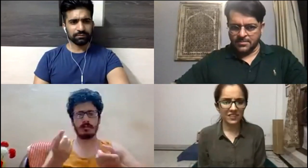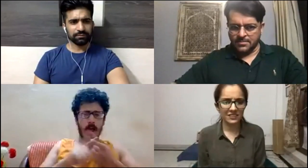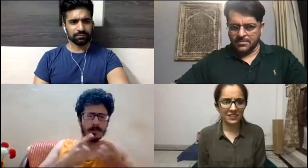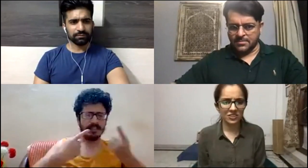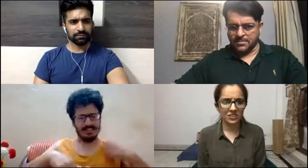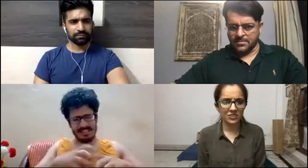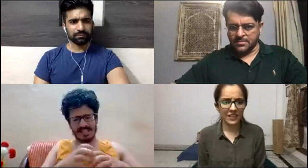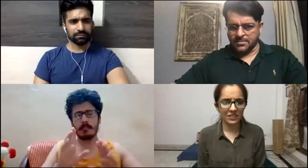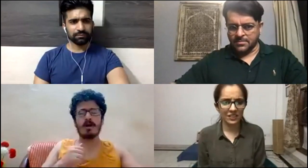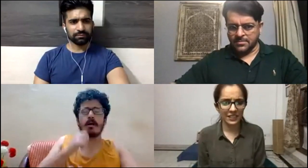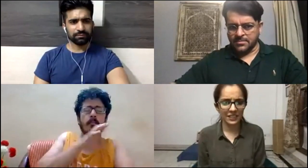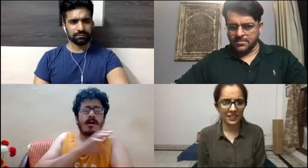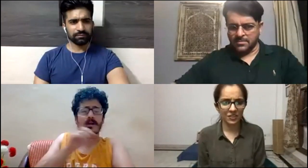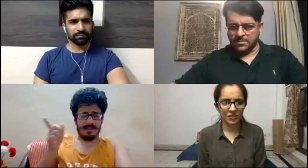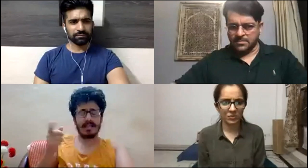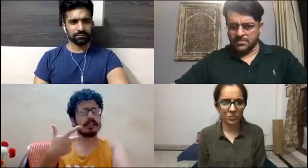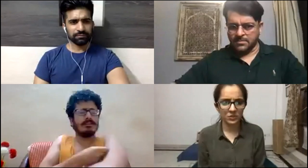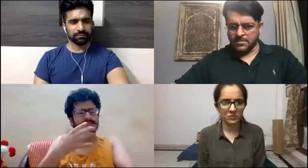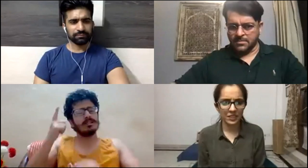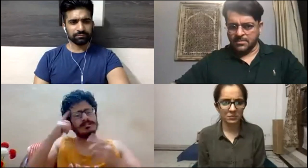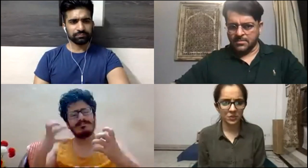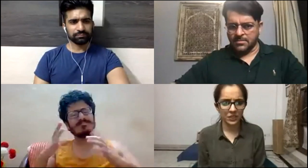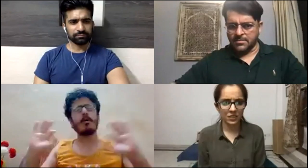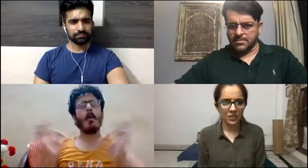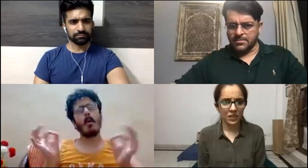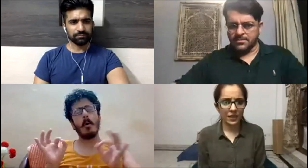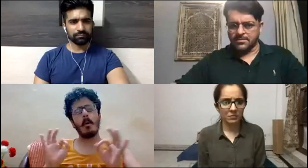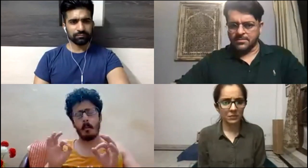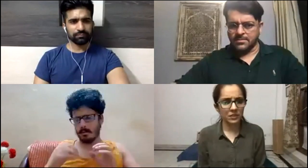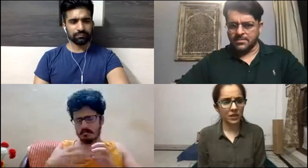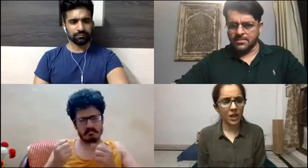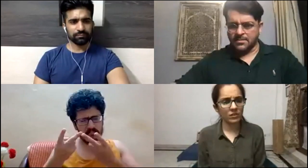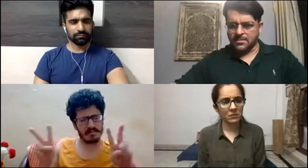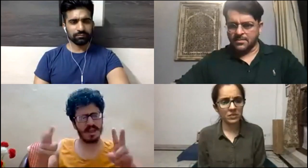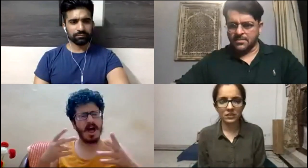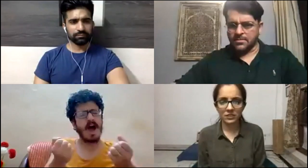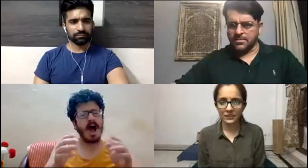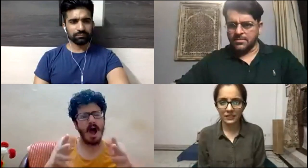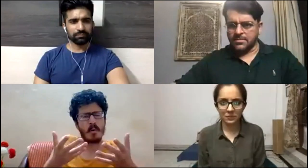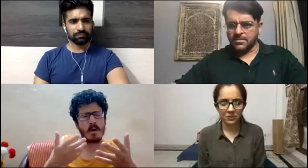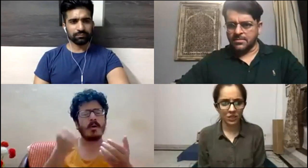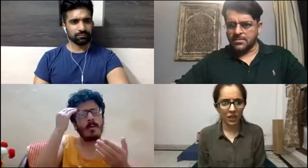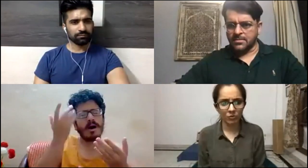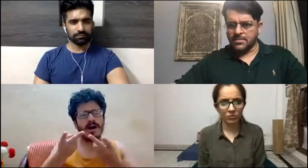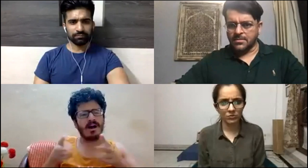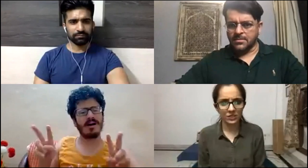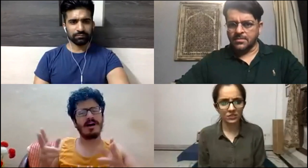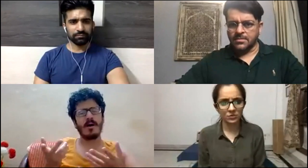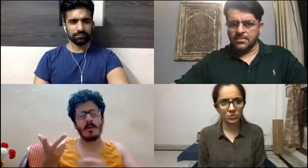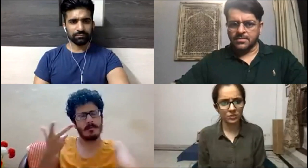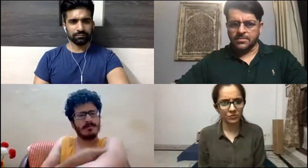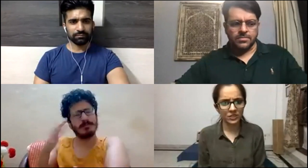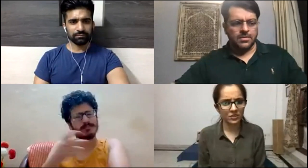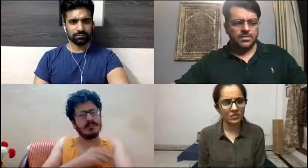after vaccination, I was having a headache, and body was feeling a bit weak. And but however, my brother didn't get any symptoms. How is the